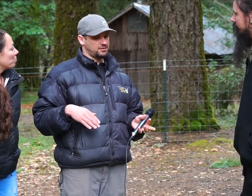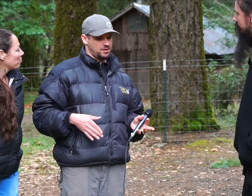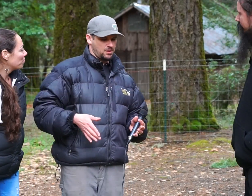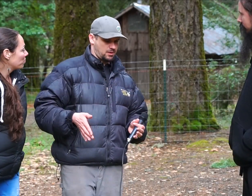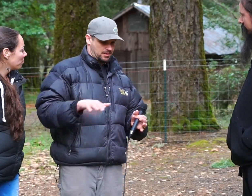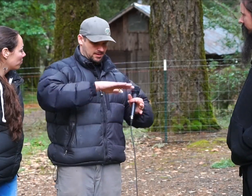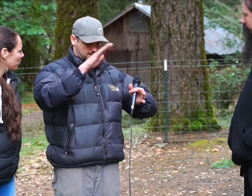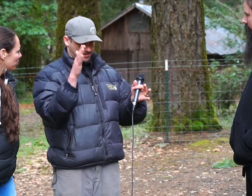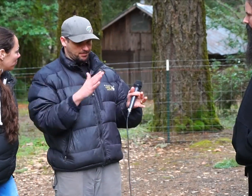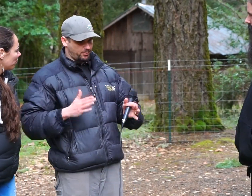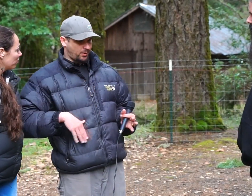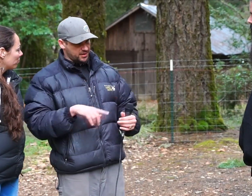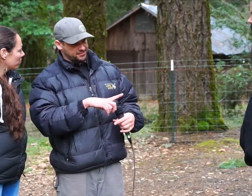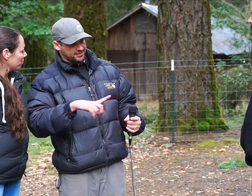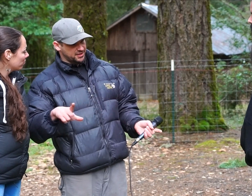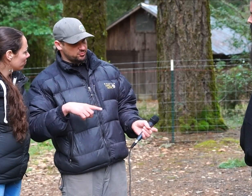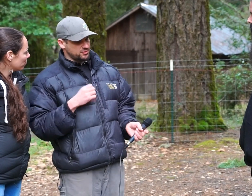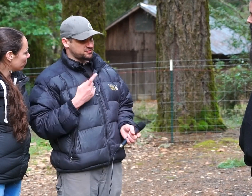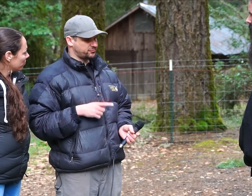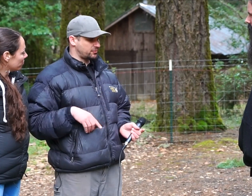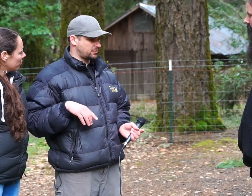body language for